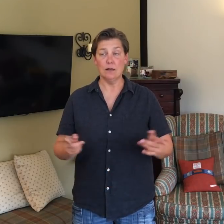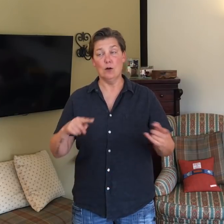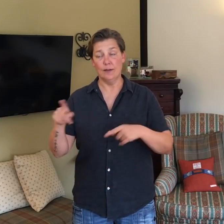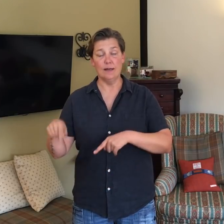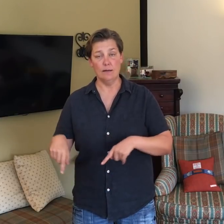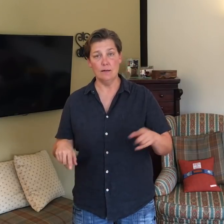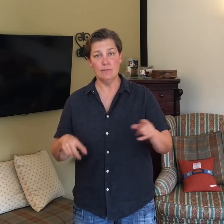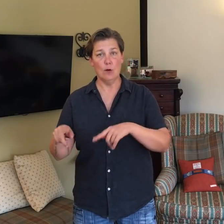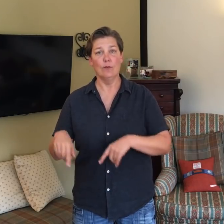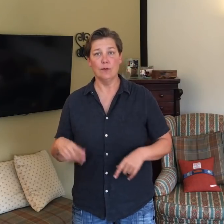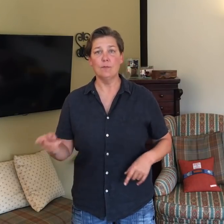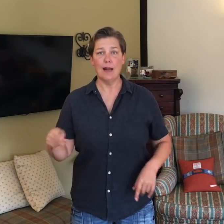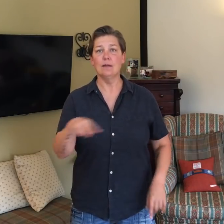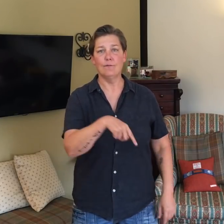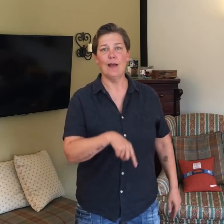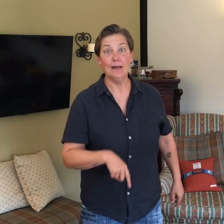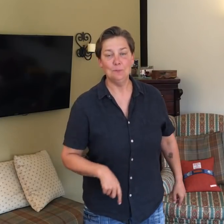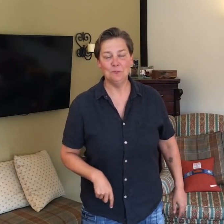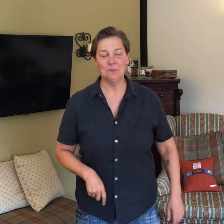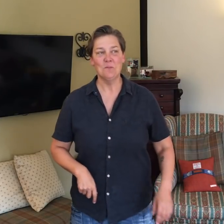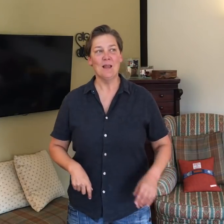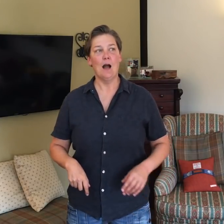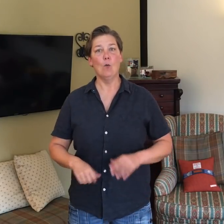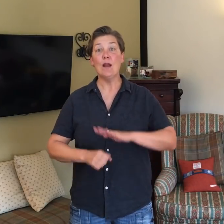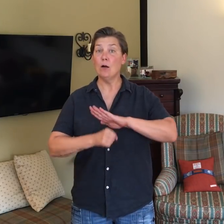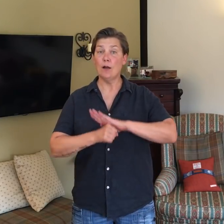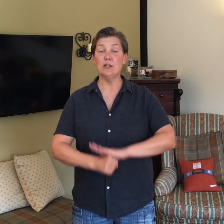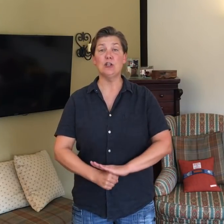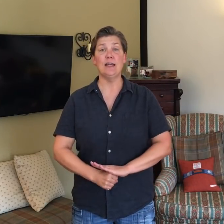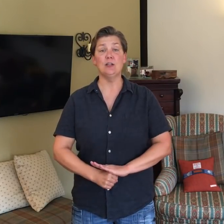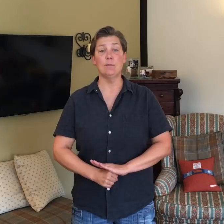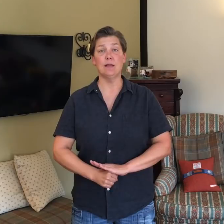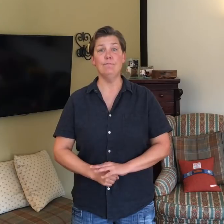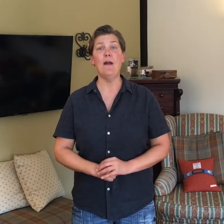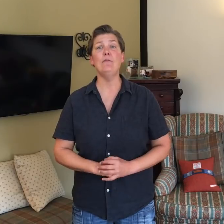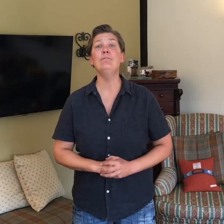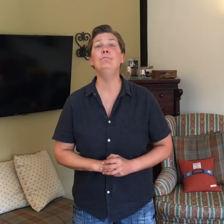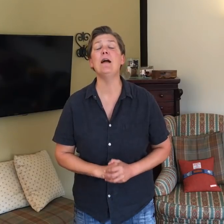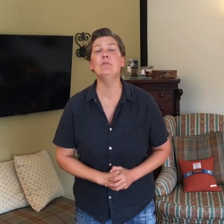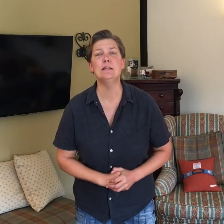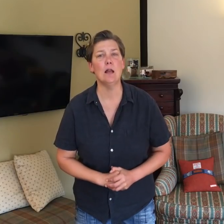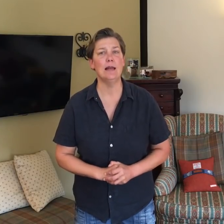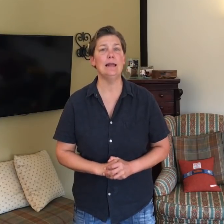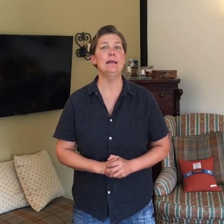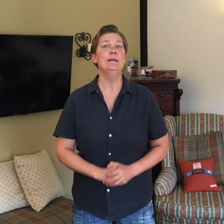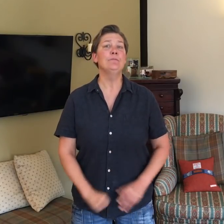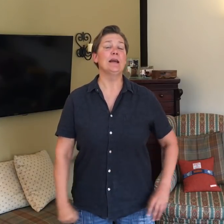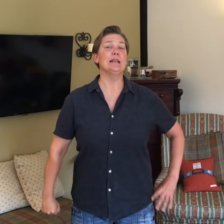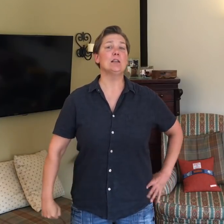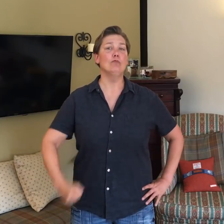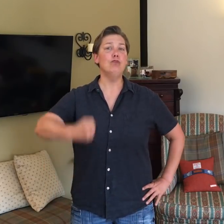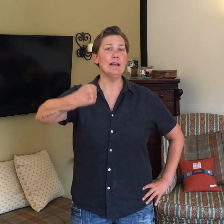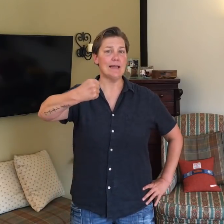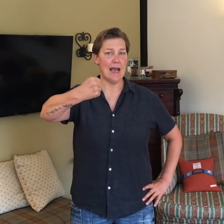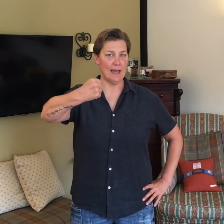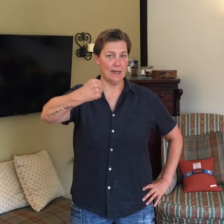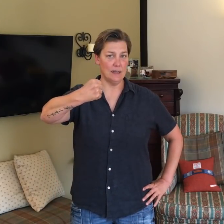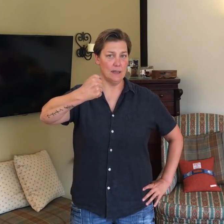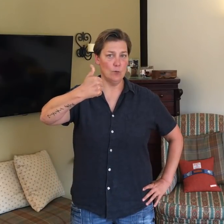on the end of that, we are going to change something very, very slightly, and it's our right hand. We're going